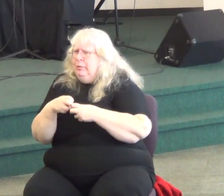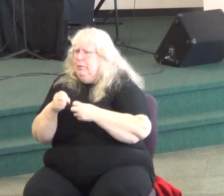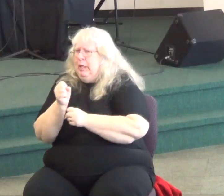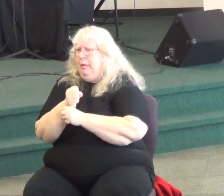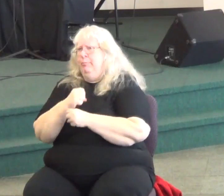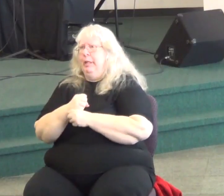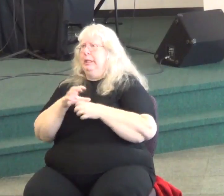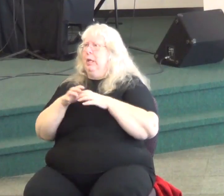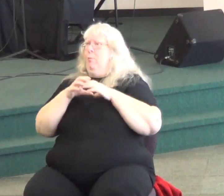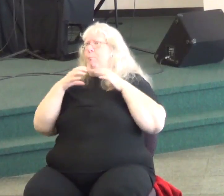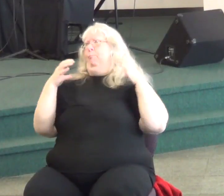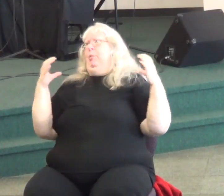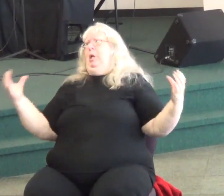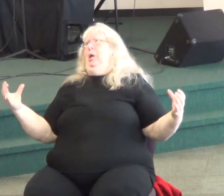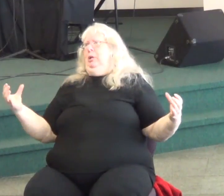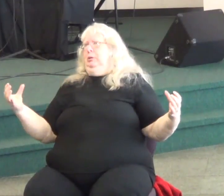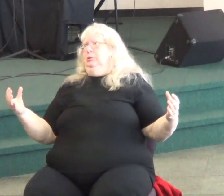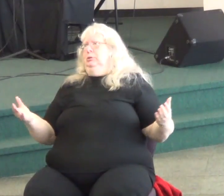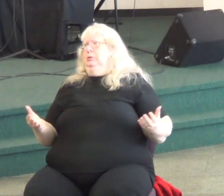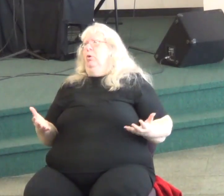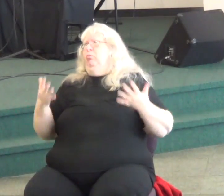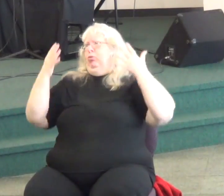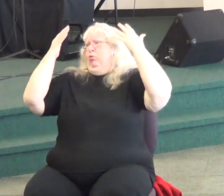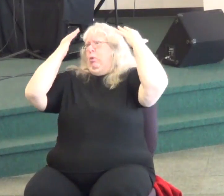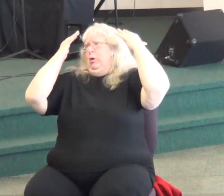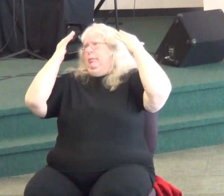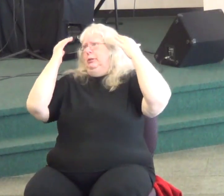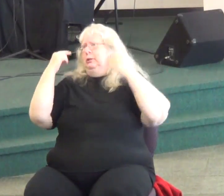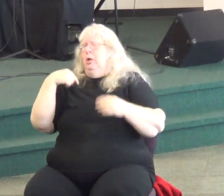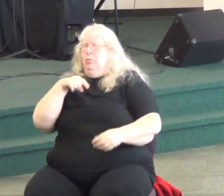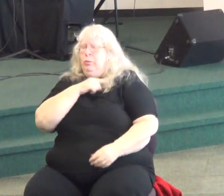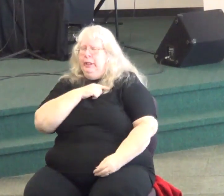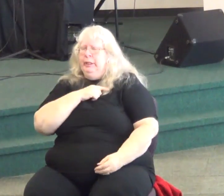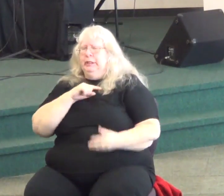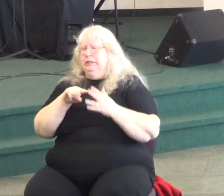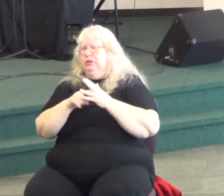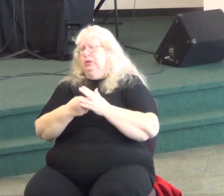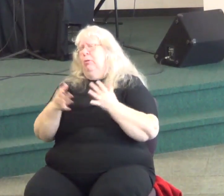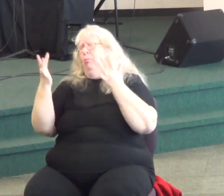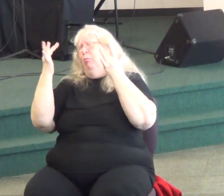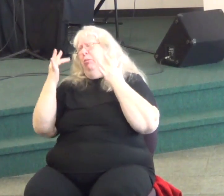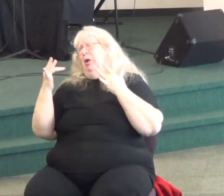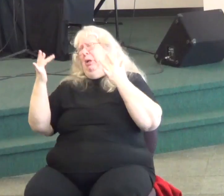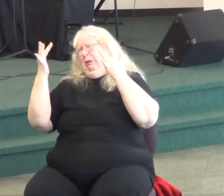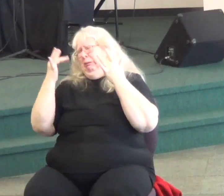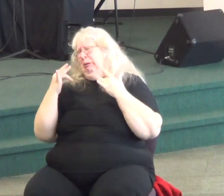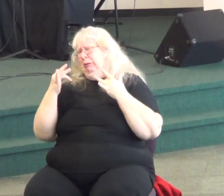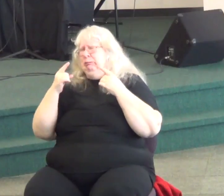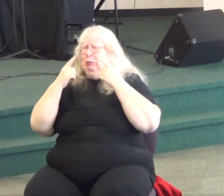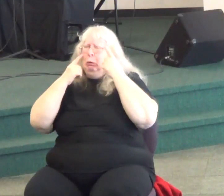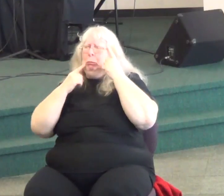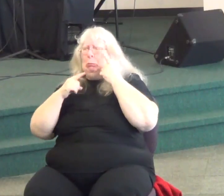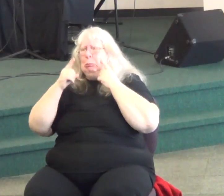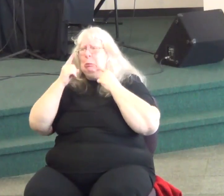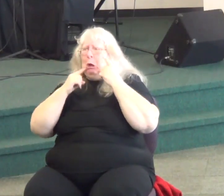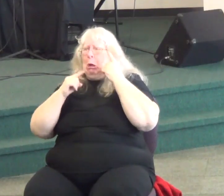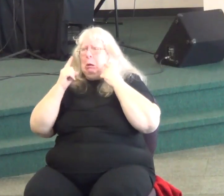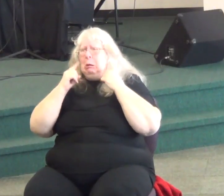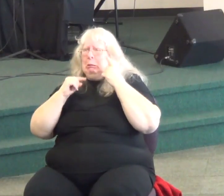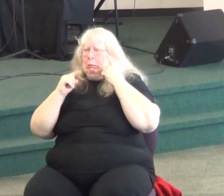Can't we get in our little pity party and moan and groan and cry in our beer and just get all upset?